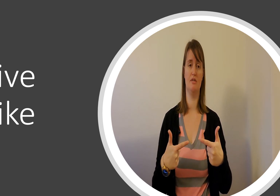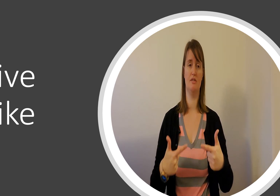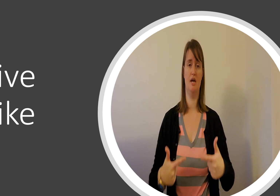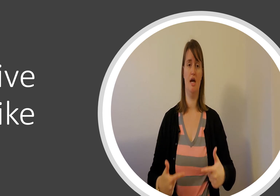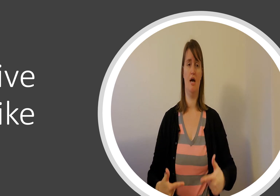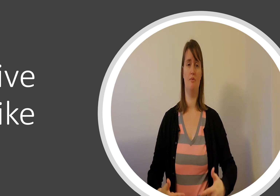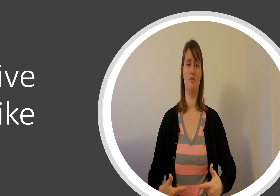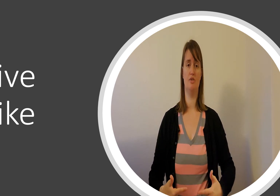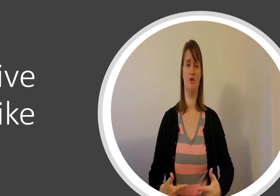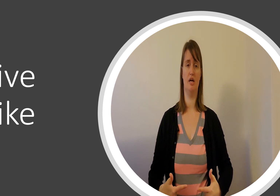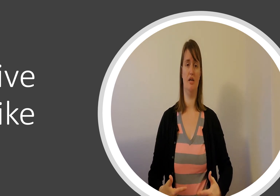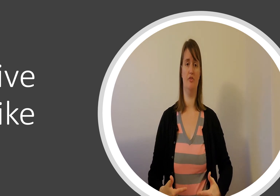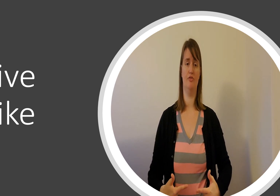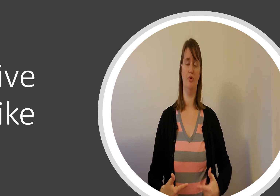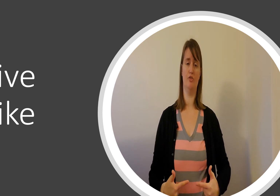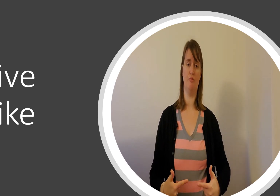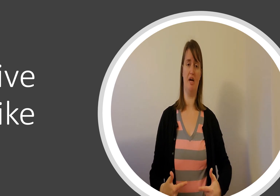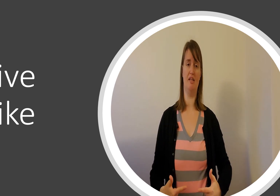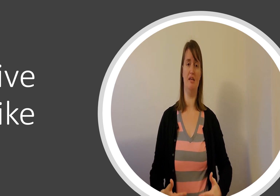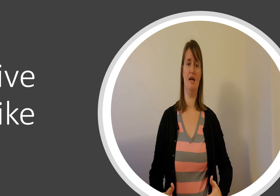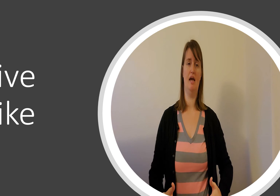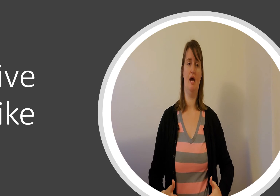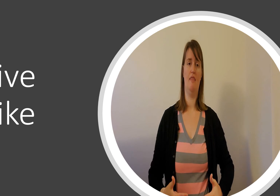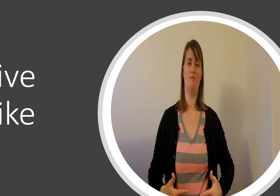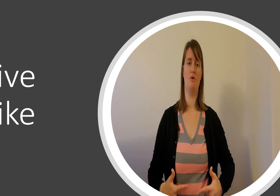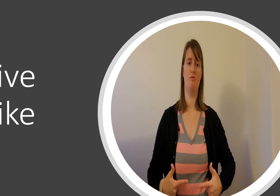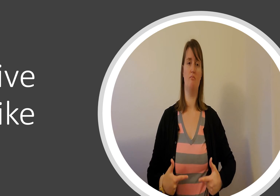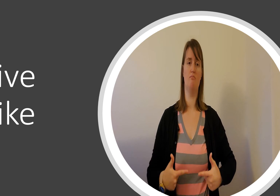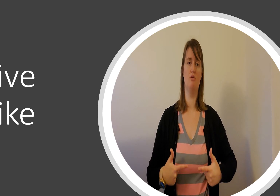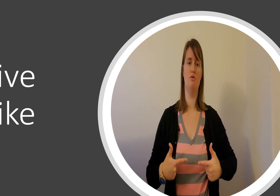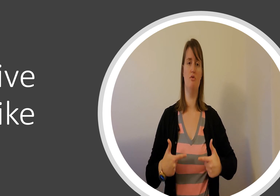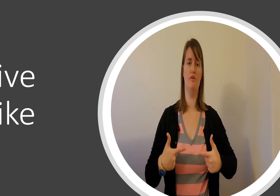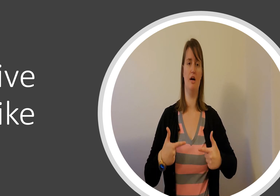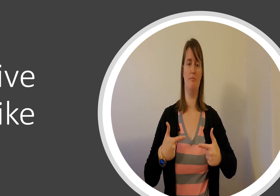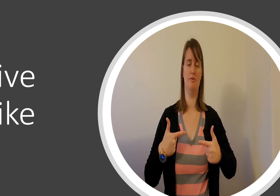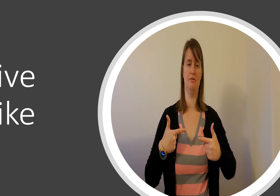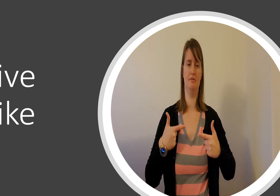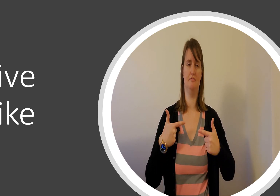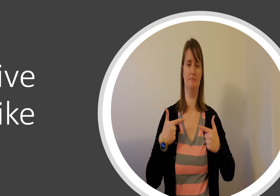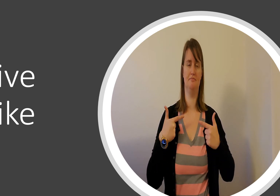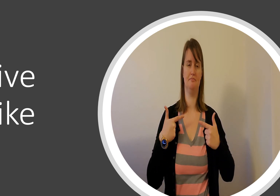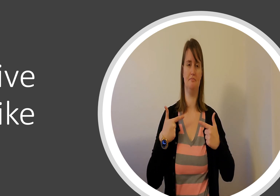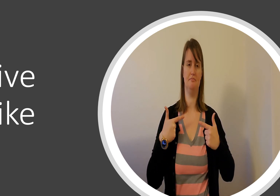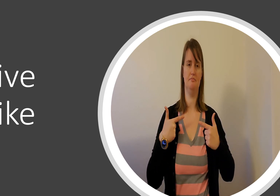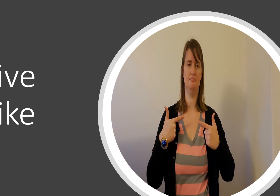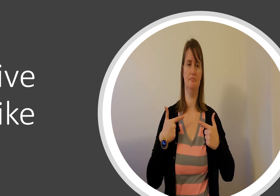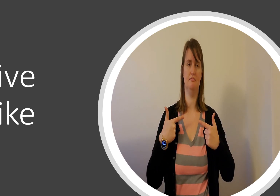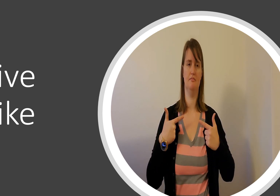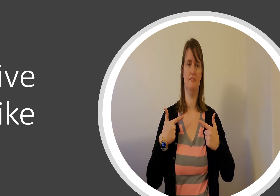towards us, and we start kind of towards our belly, and then we move up.